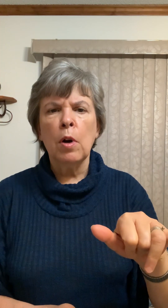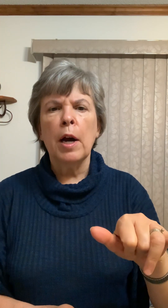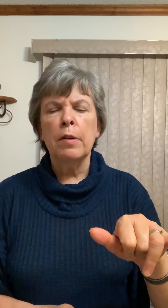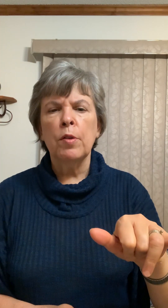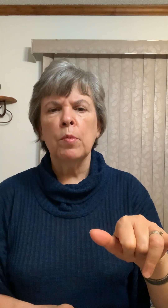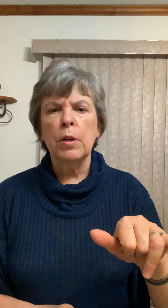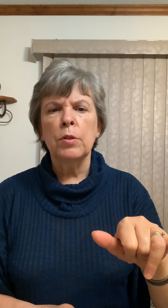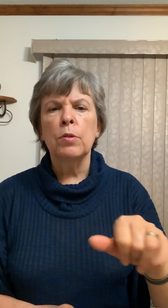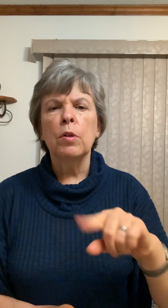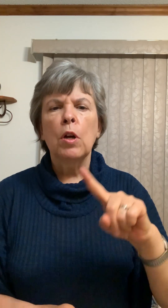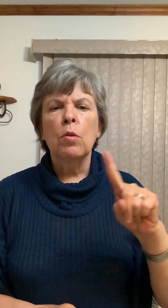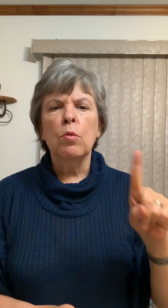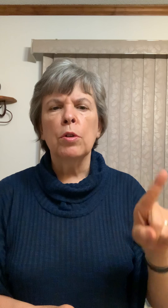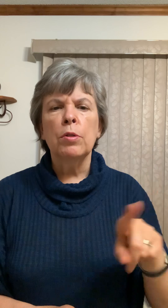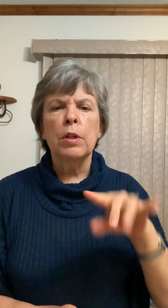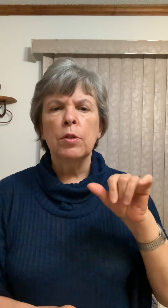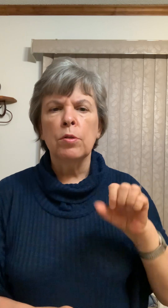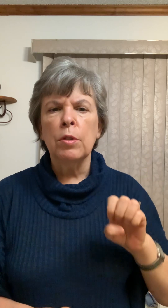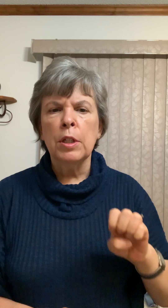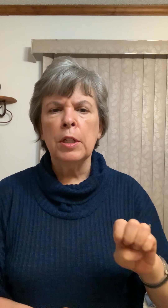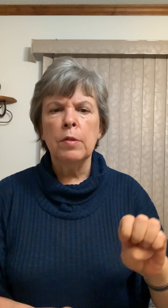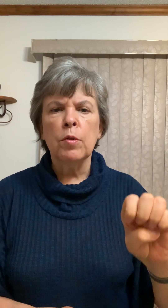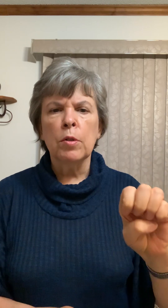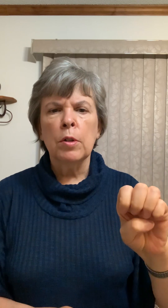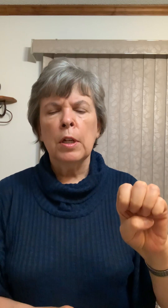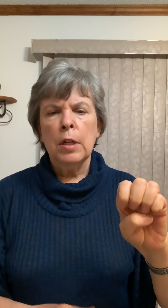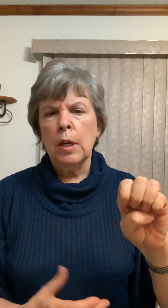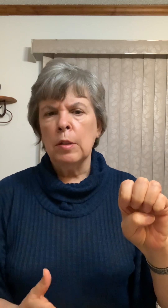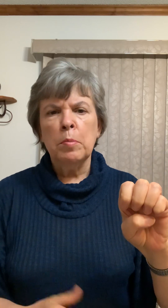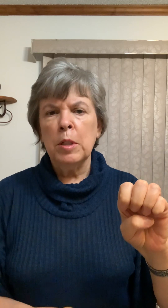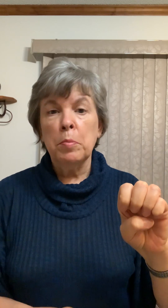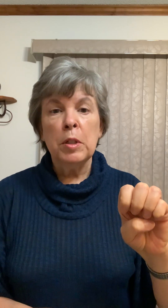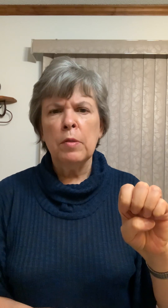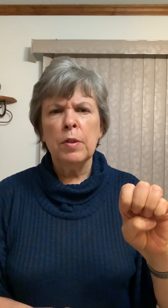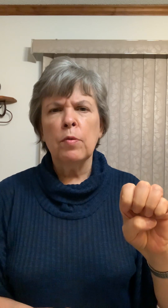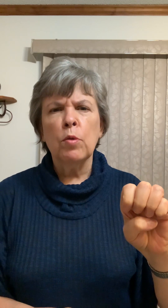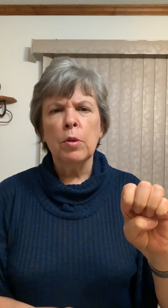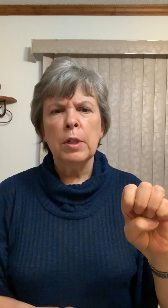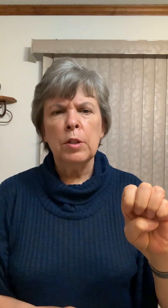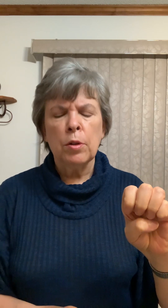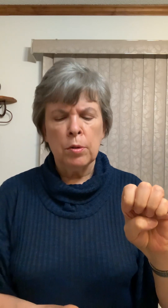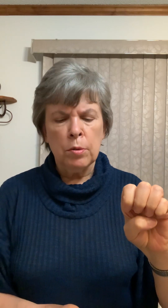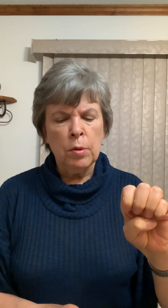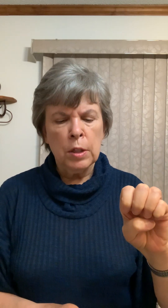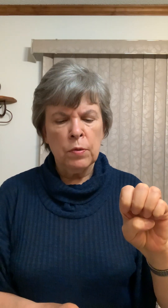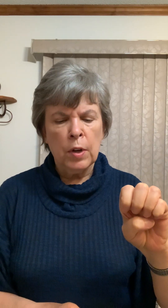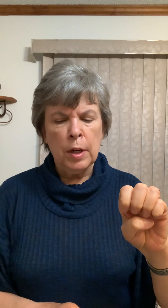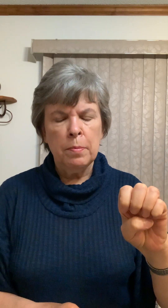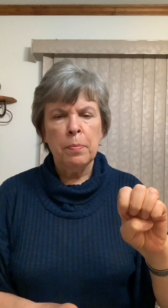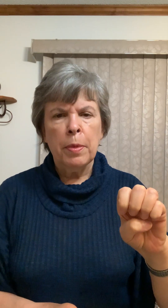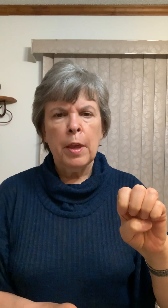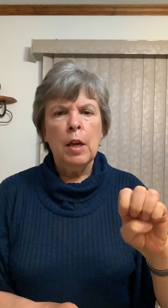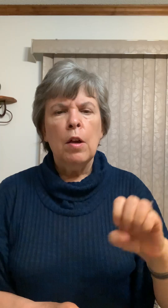if you want to, or you can do the E for, to be specific for eternal. That's fine.